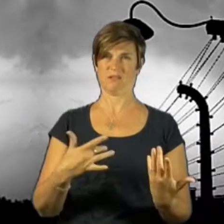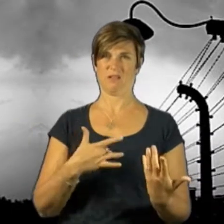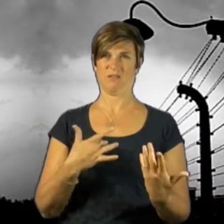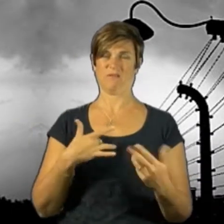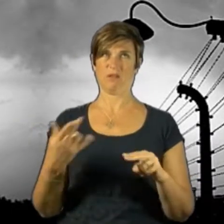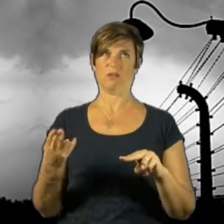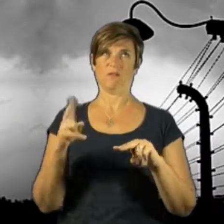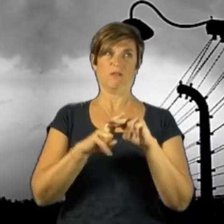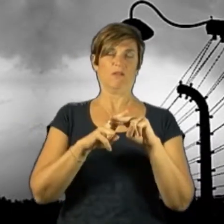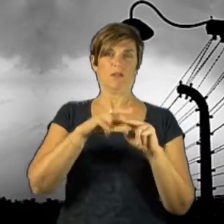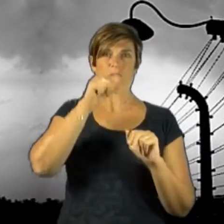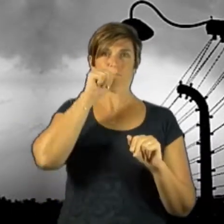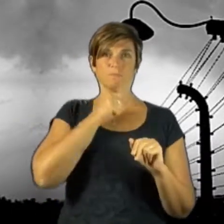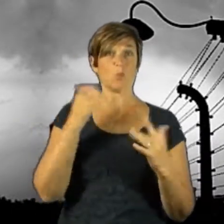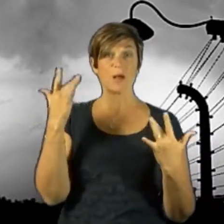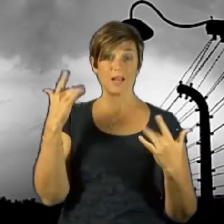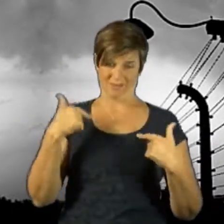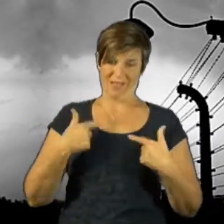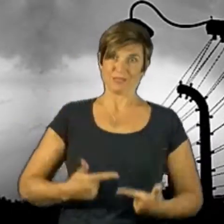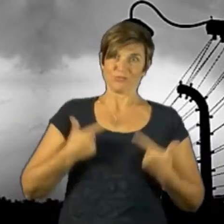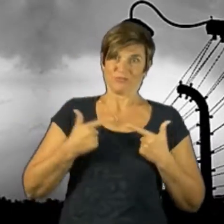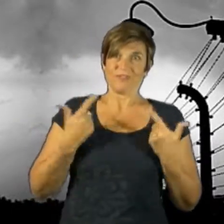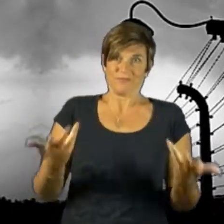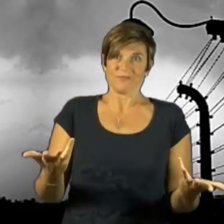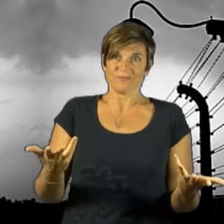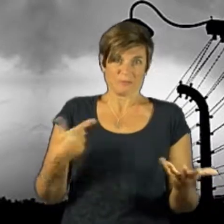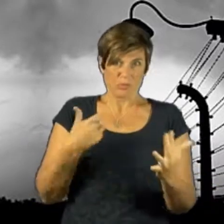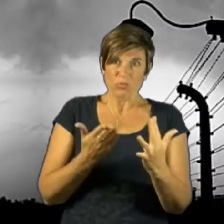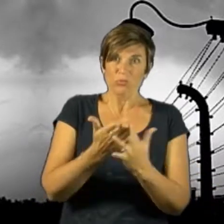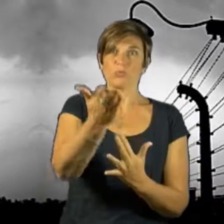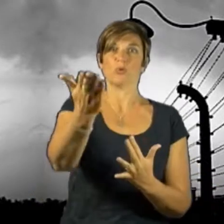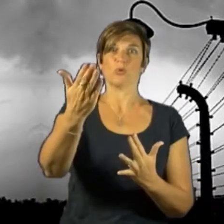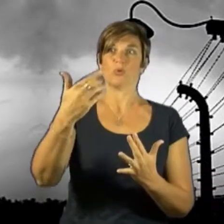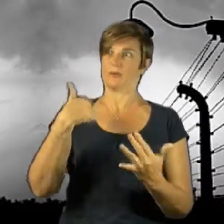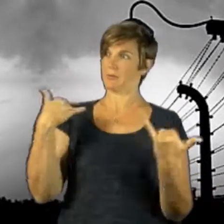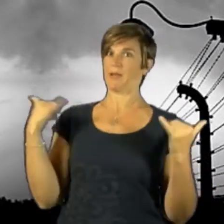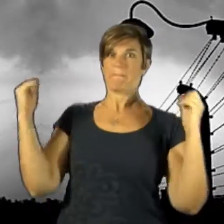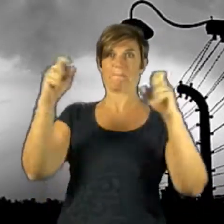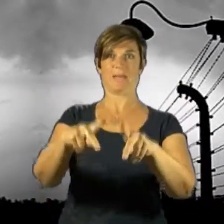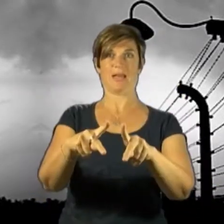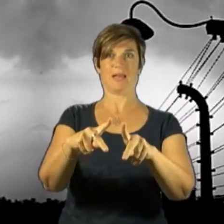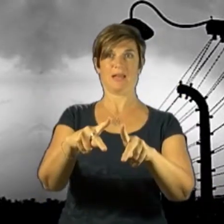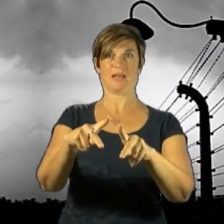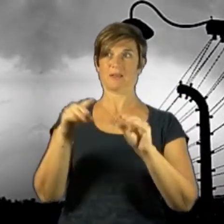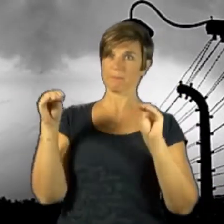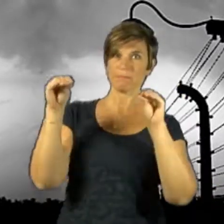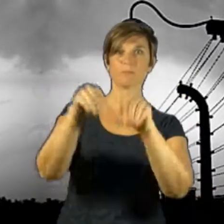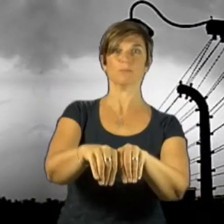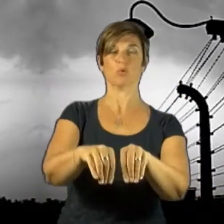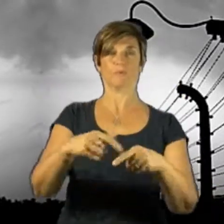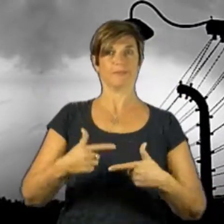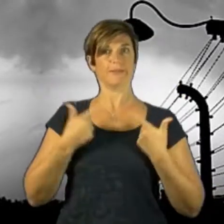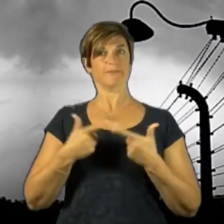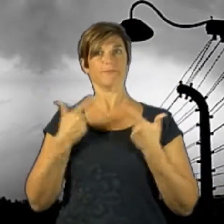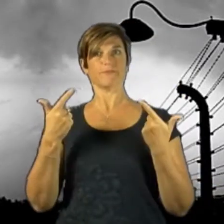And it was especially difficult to deal with because I had survived and had come back.